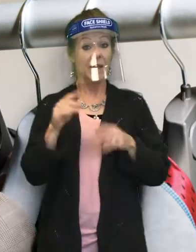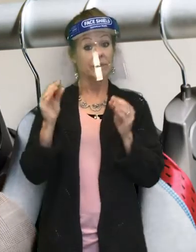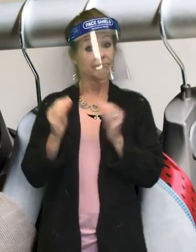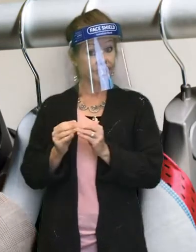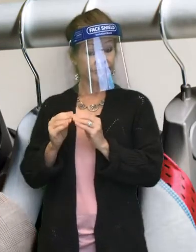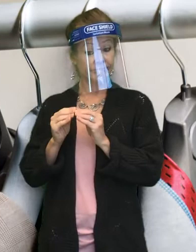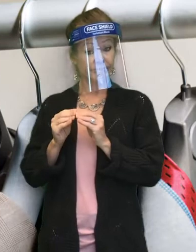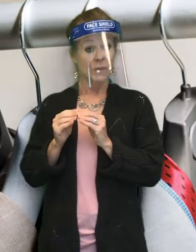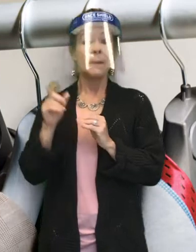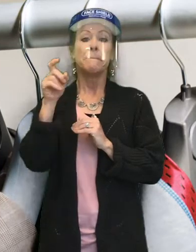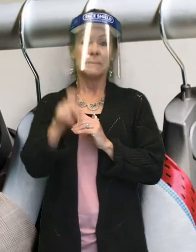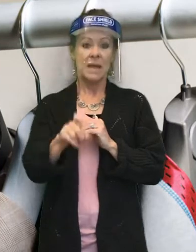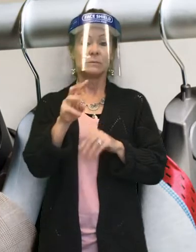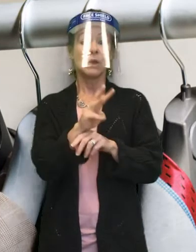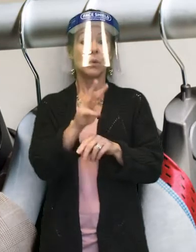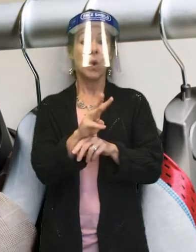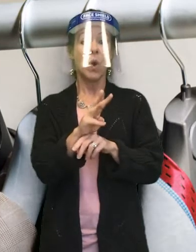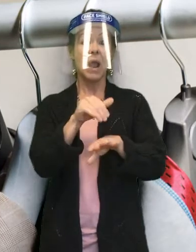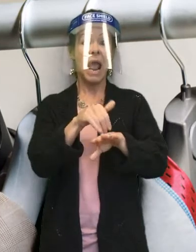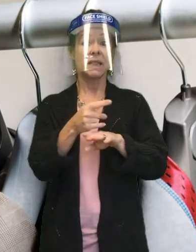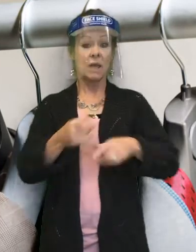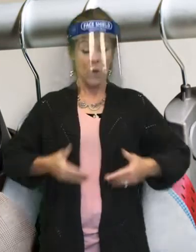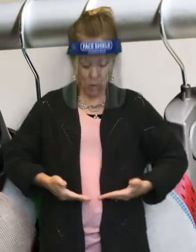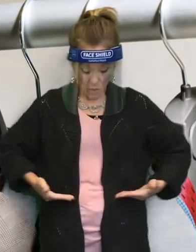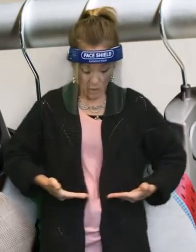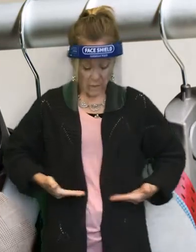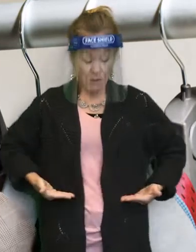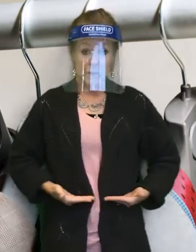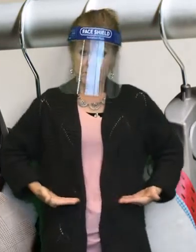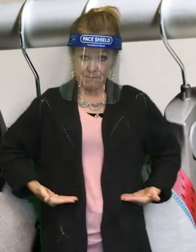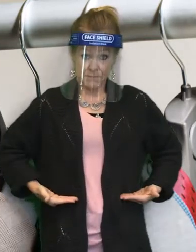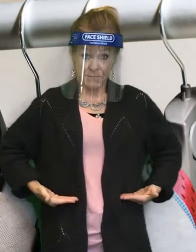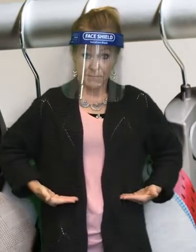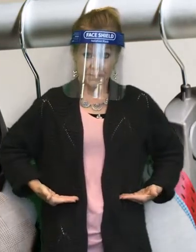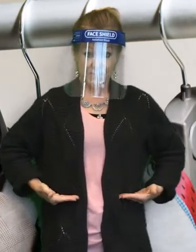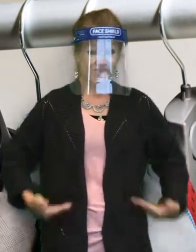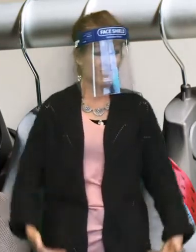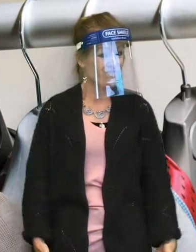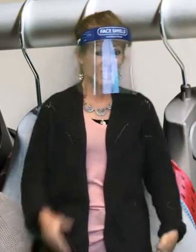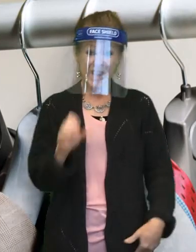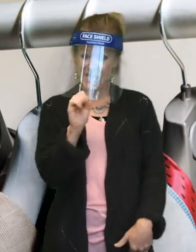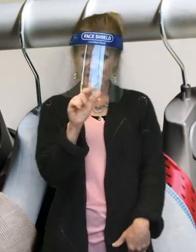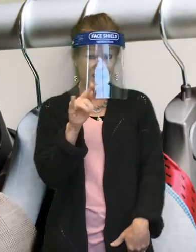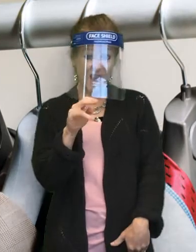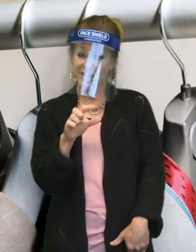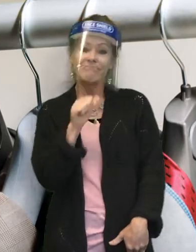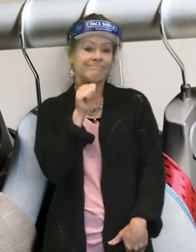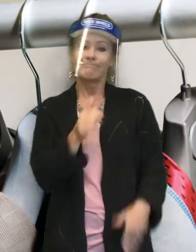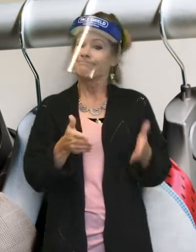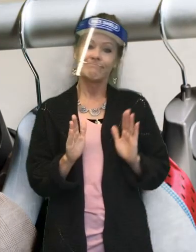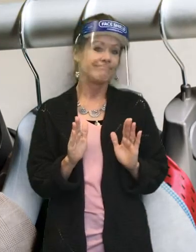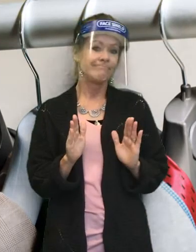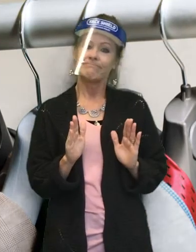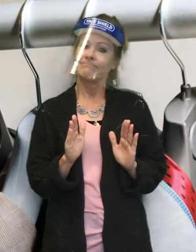etc. must be worn at the waist. Sagging is not allowed.